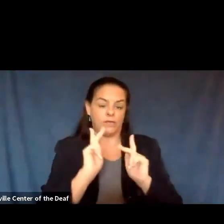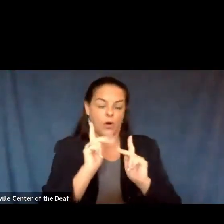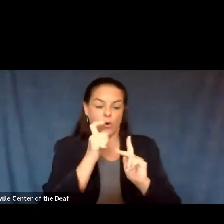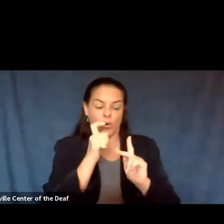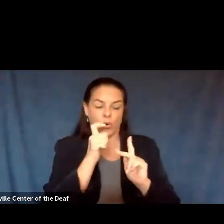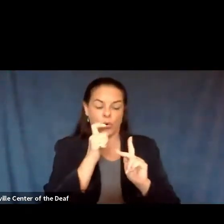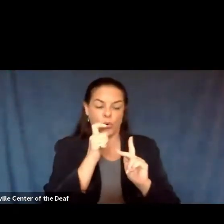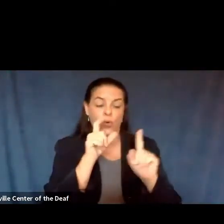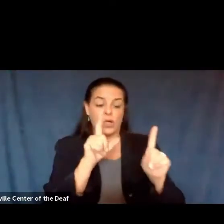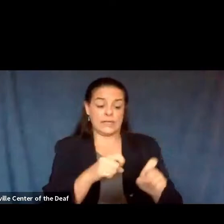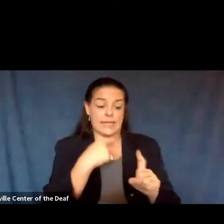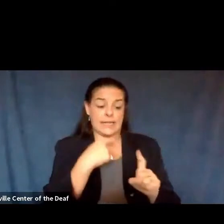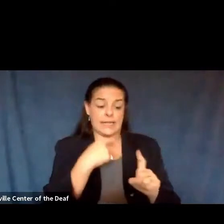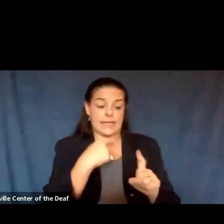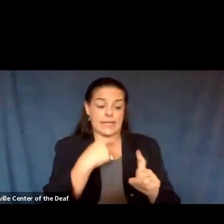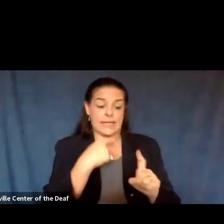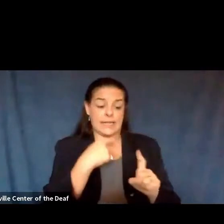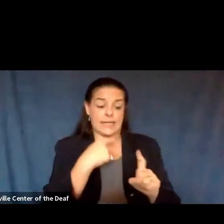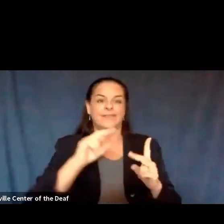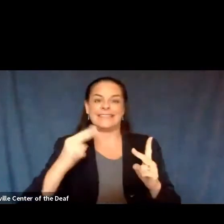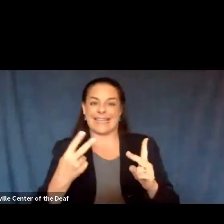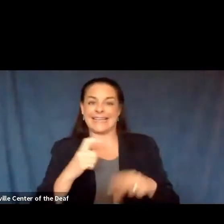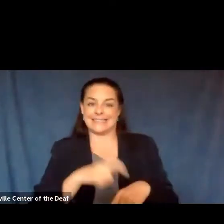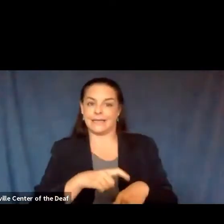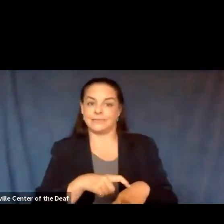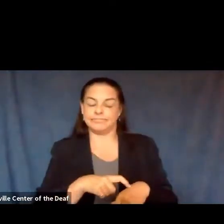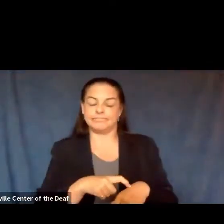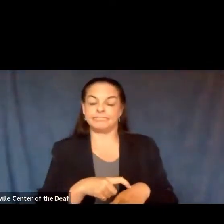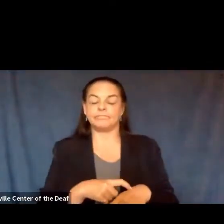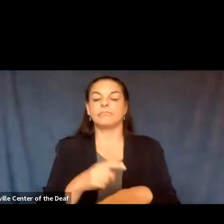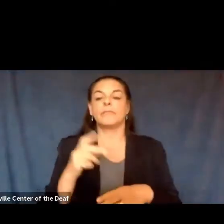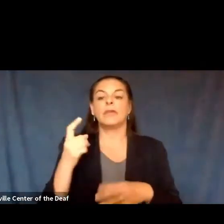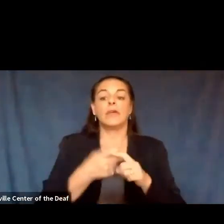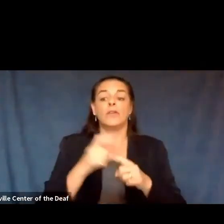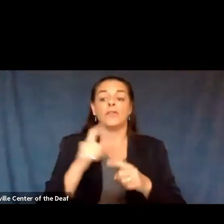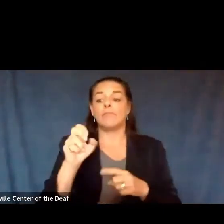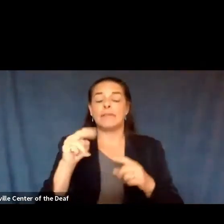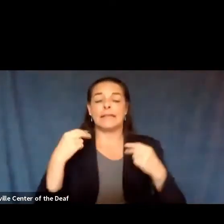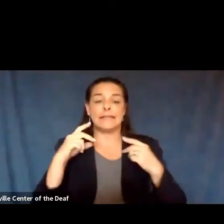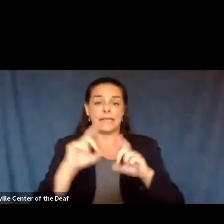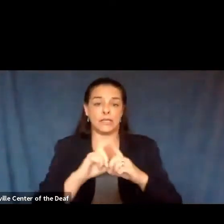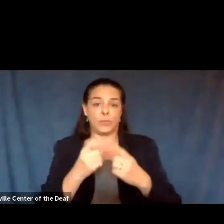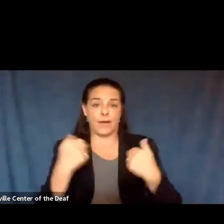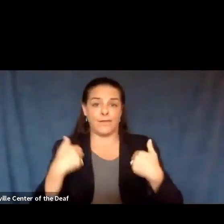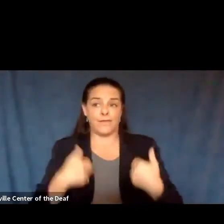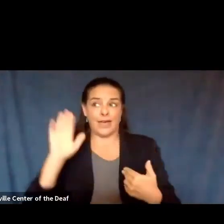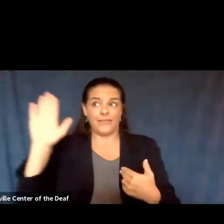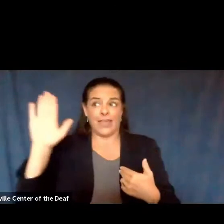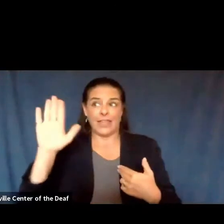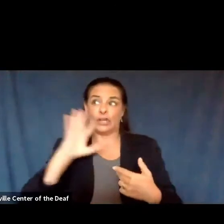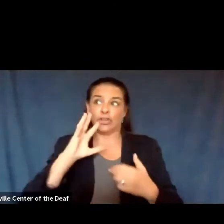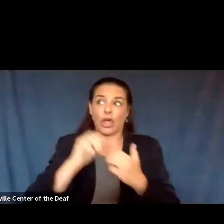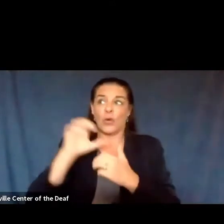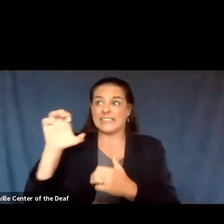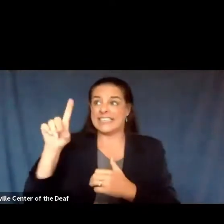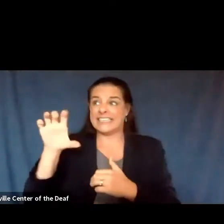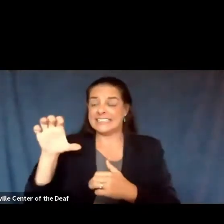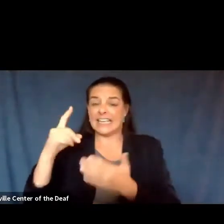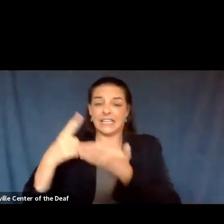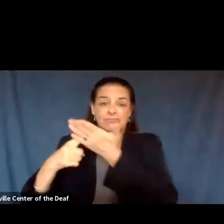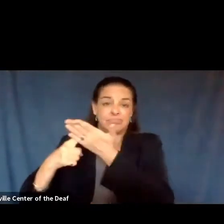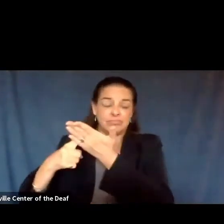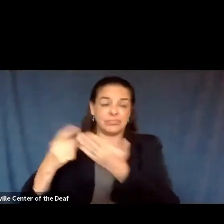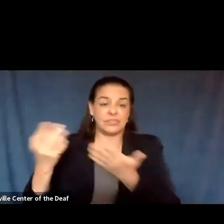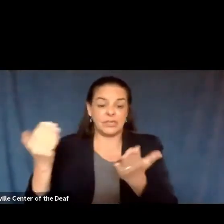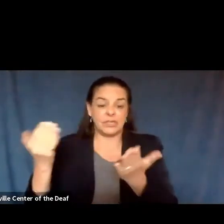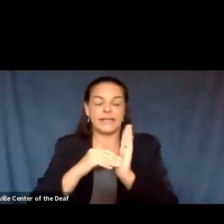test positive again a second time. The guidance that we've received from Tennessee Department of Health, and they're speaking with CDC and lots of folks on this, because again,